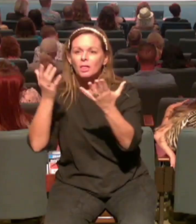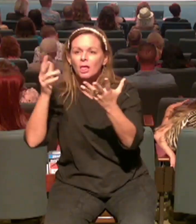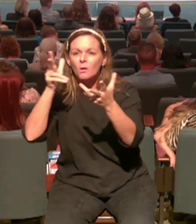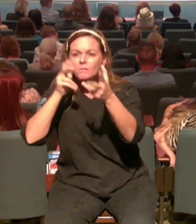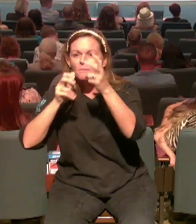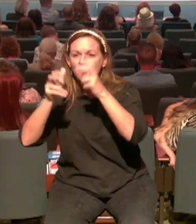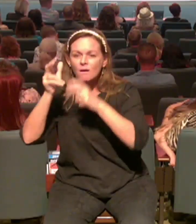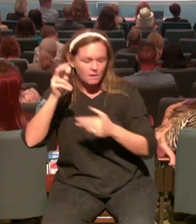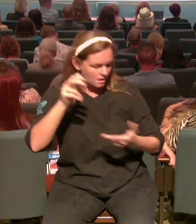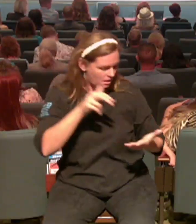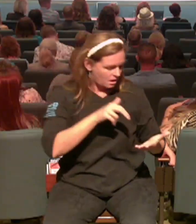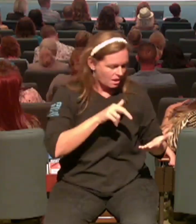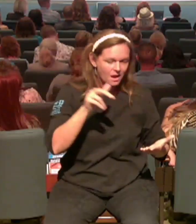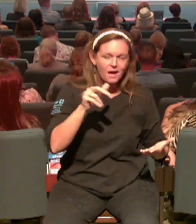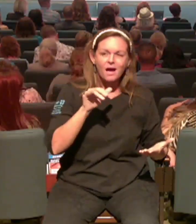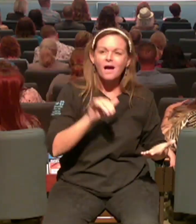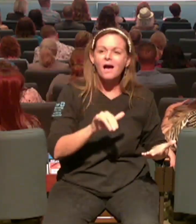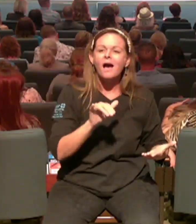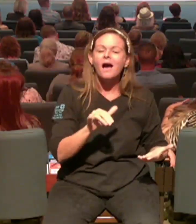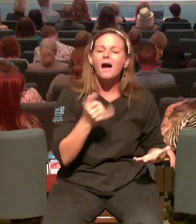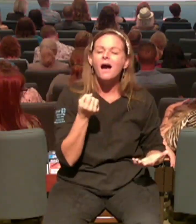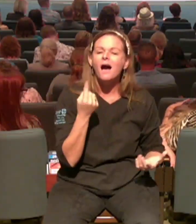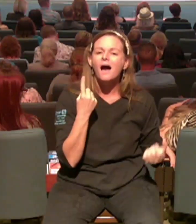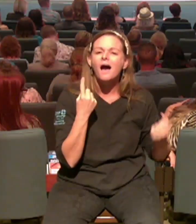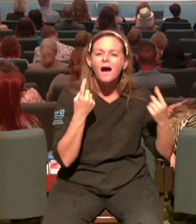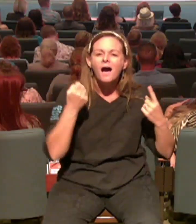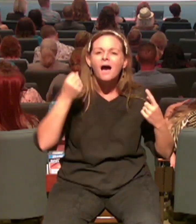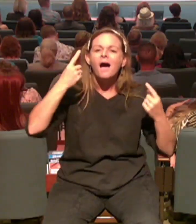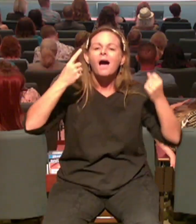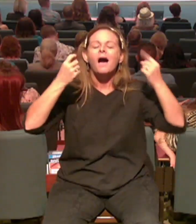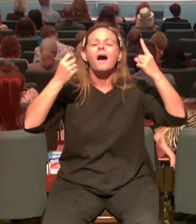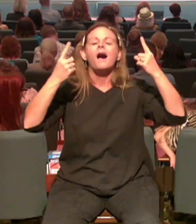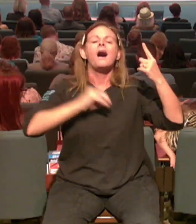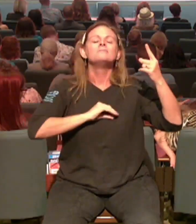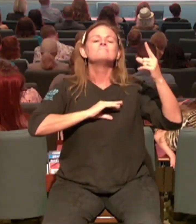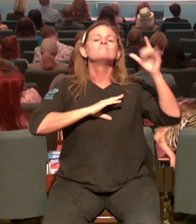grace over this person. It's a very familiar story.